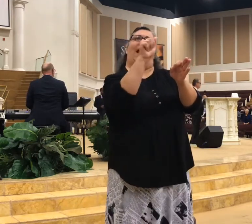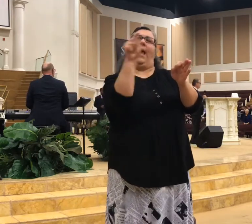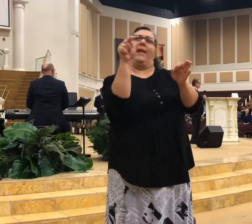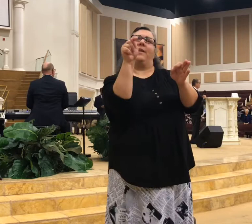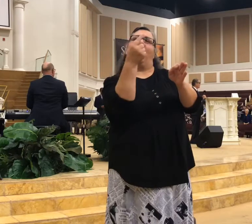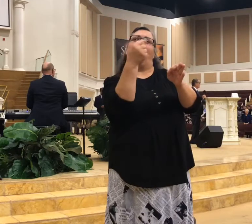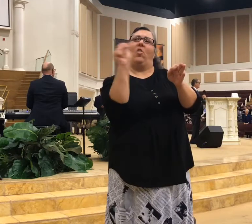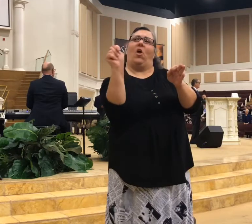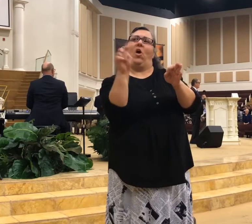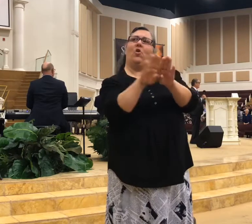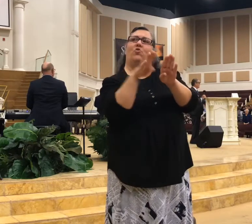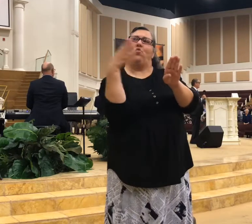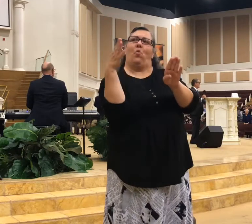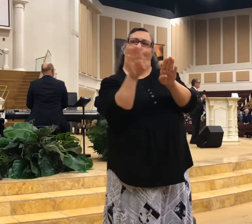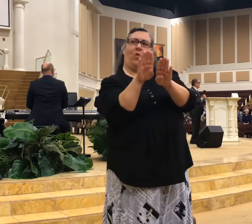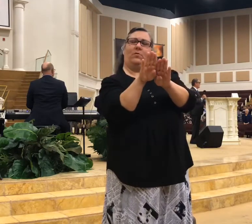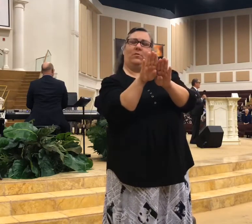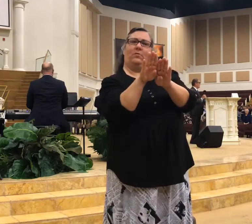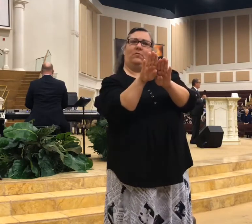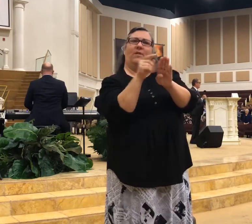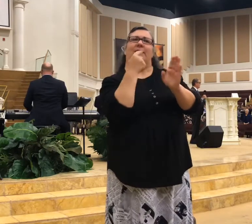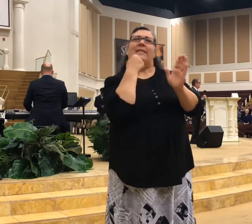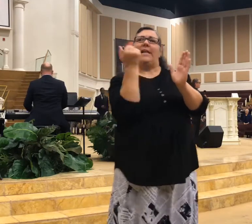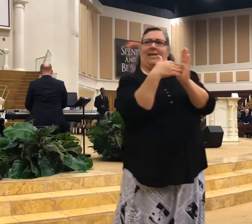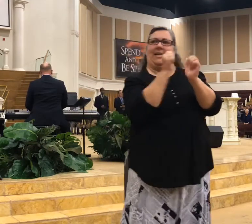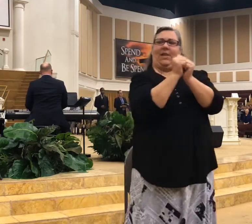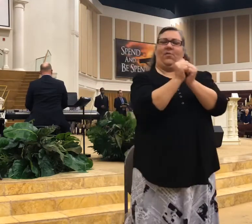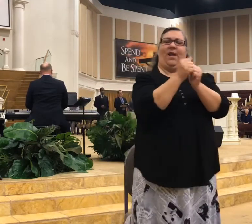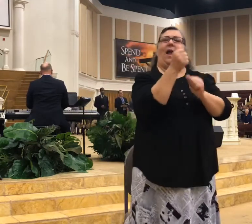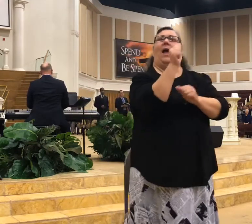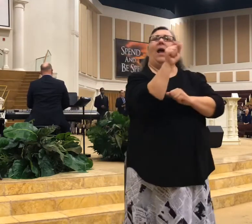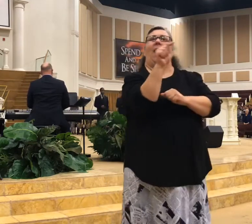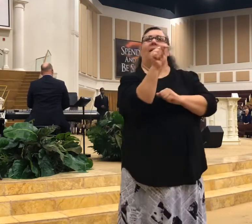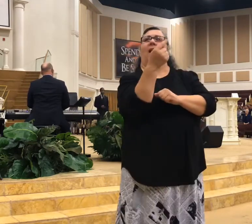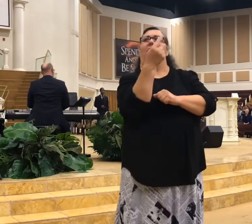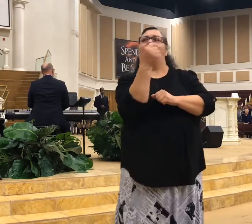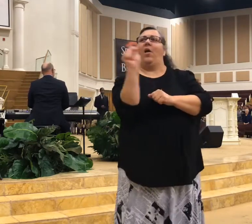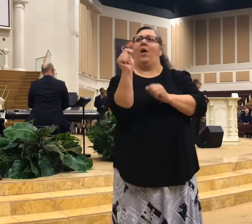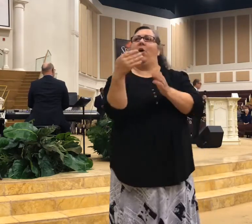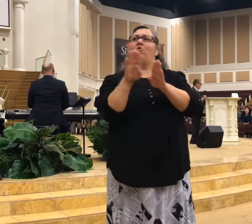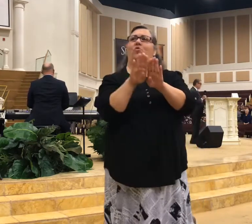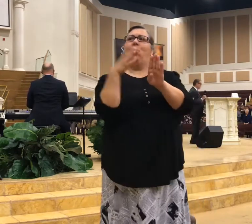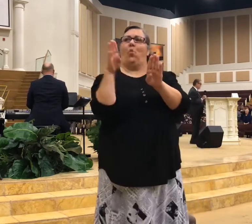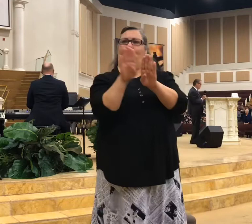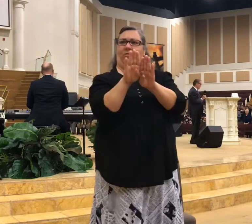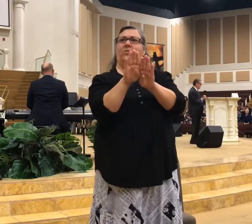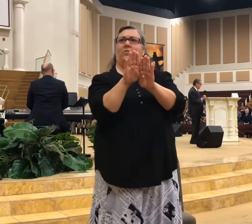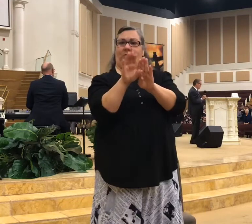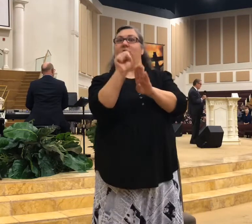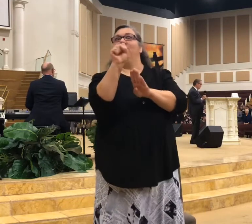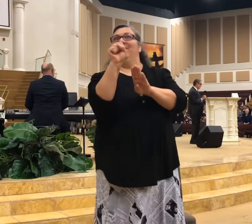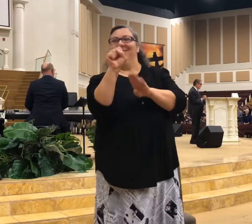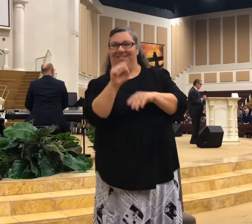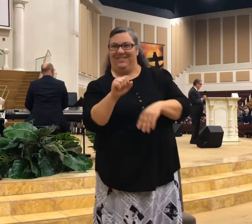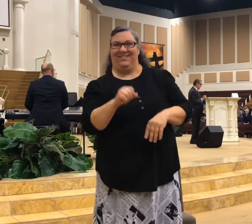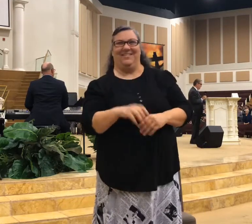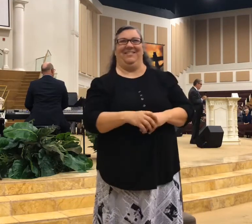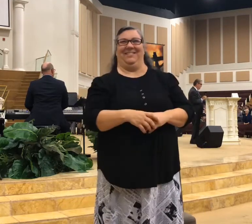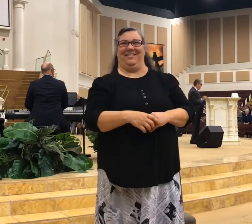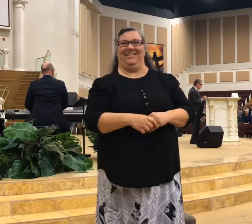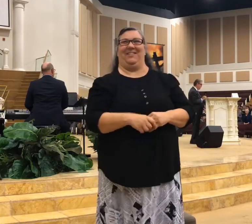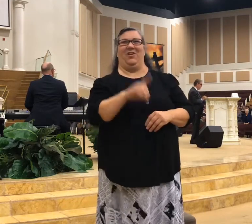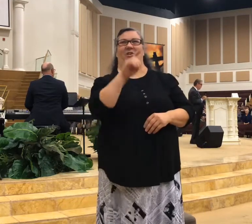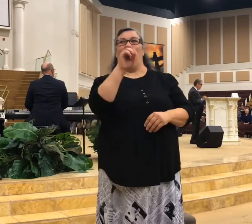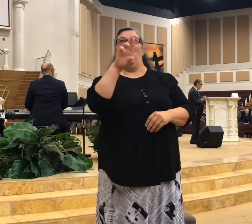doors. Let's say that again together. At the doors. I'm using this tonight